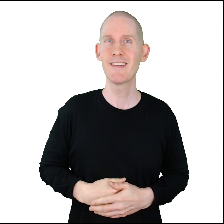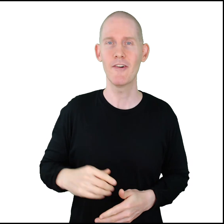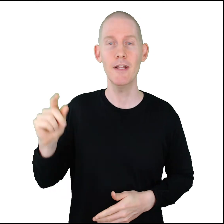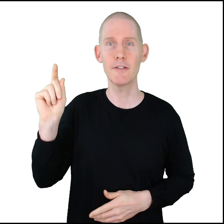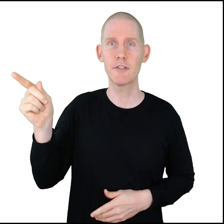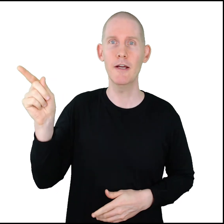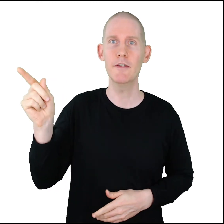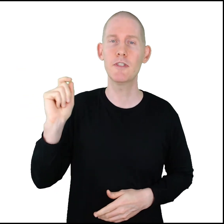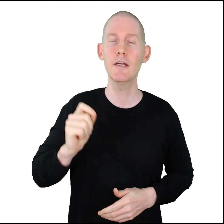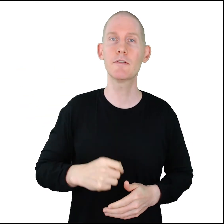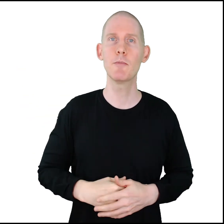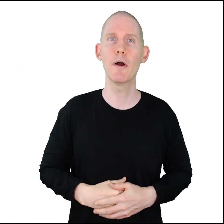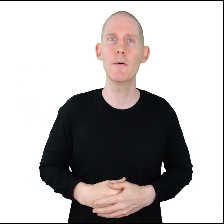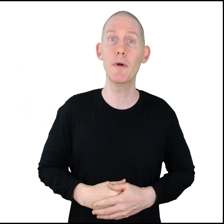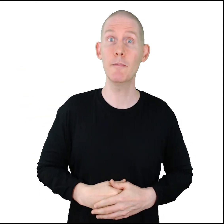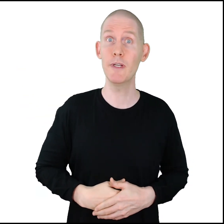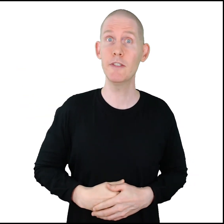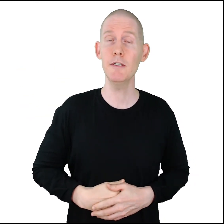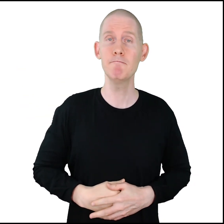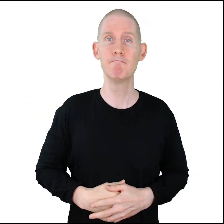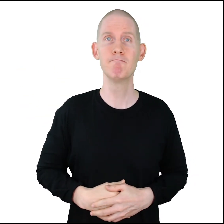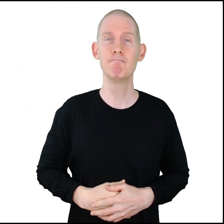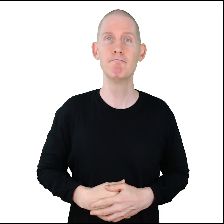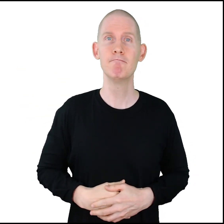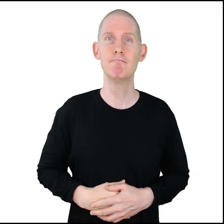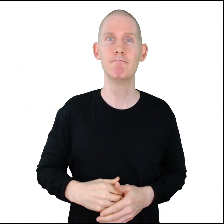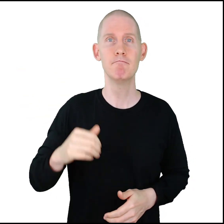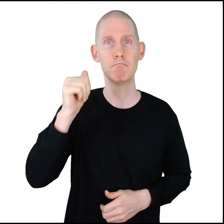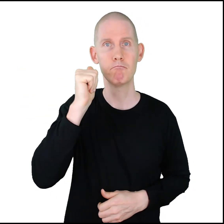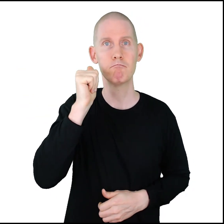All right, let's sign this again. Tomorrow Ben busy.